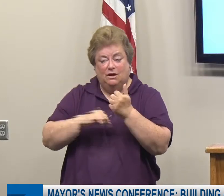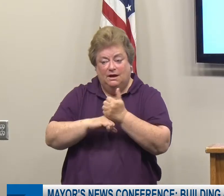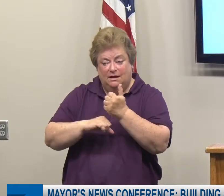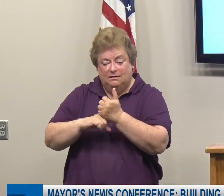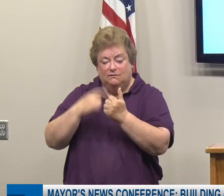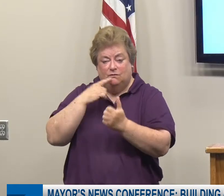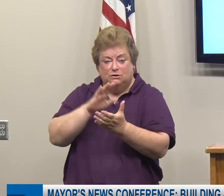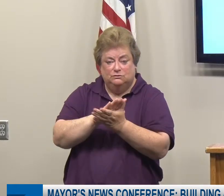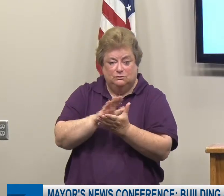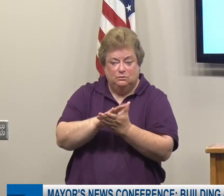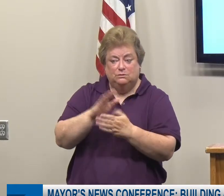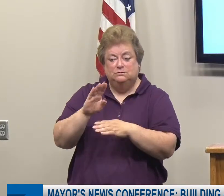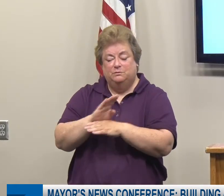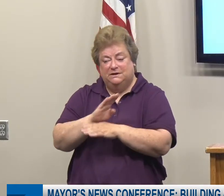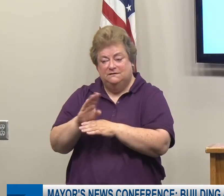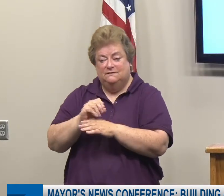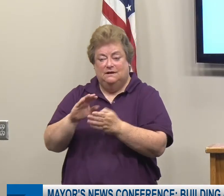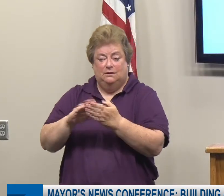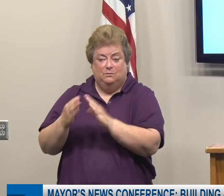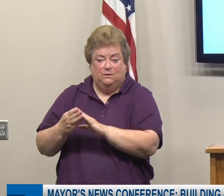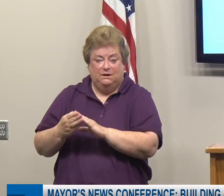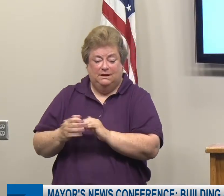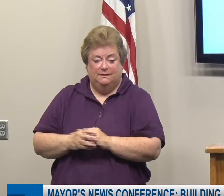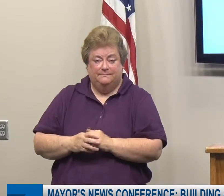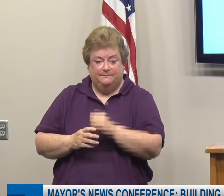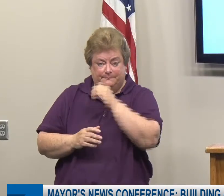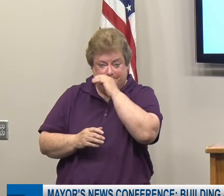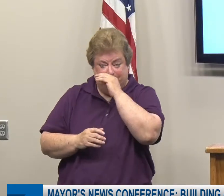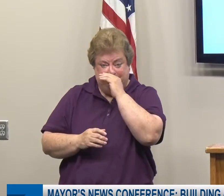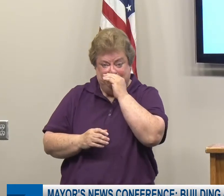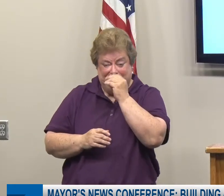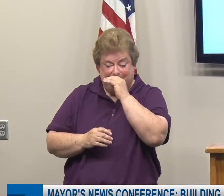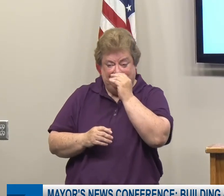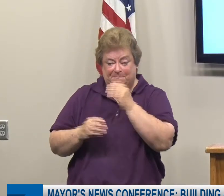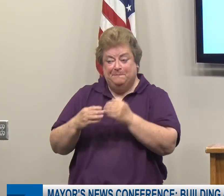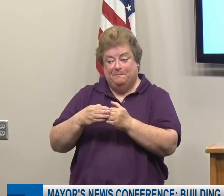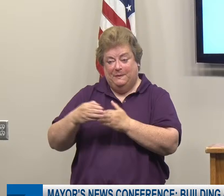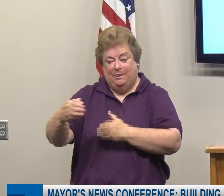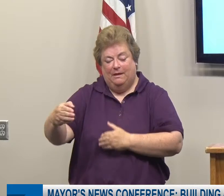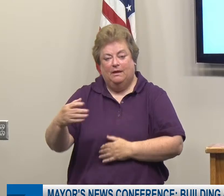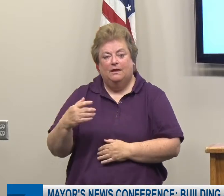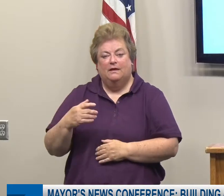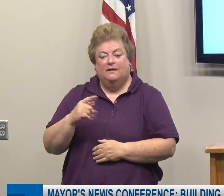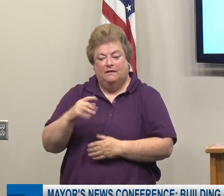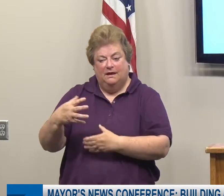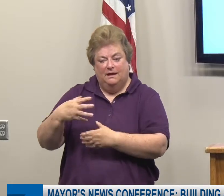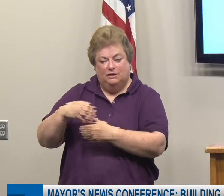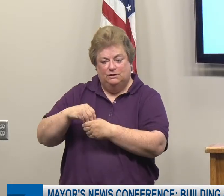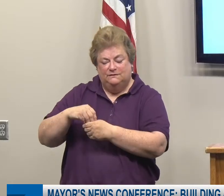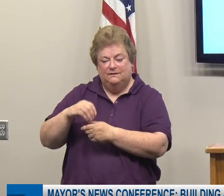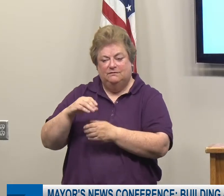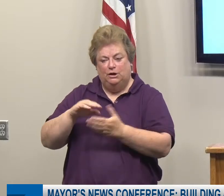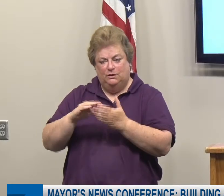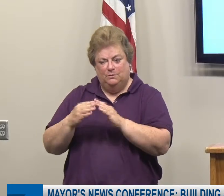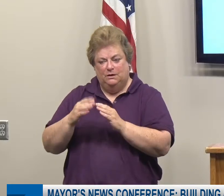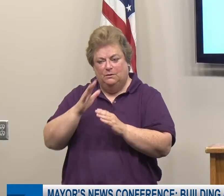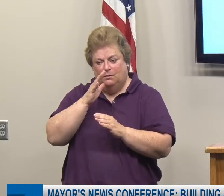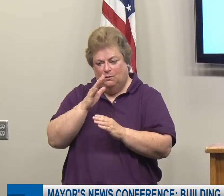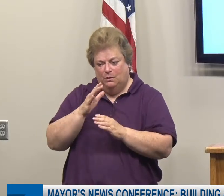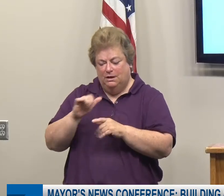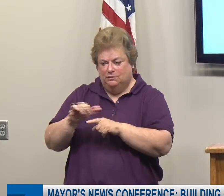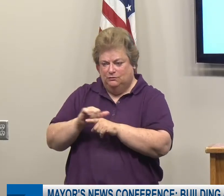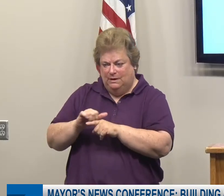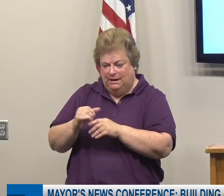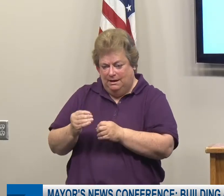to schools, businesses, and communities. Over the coming weeks and months, Inclusive Communities will provide training to our city